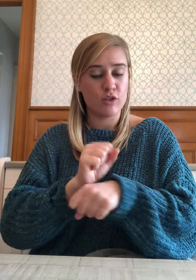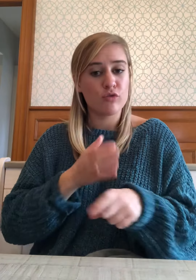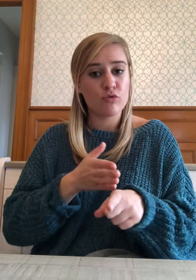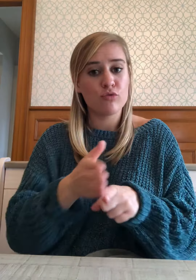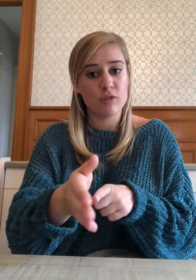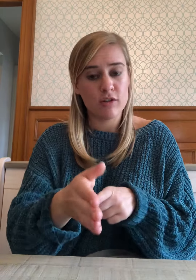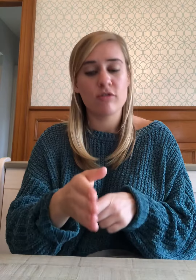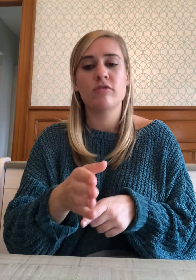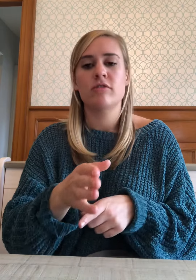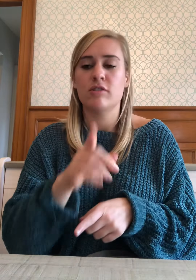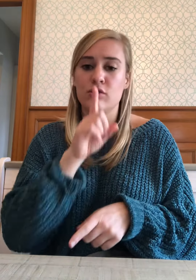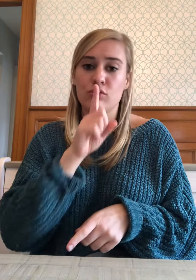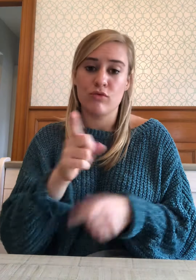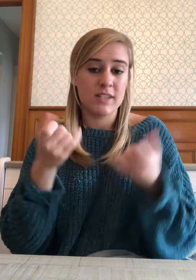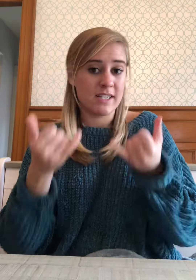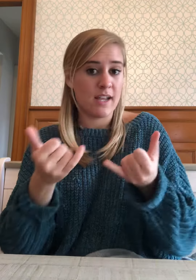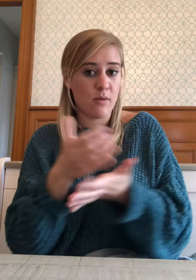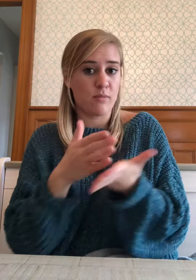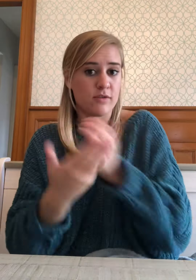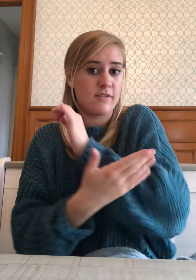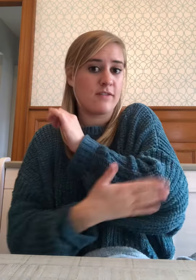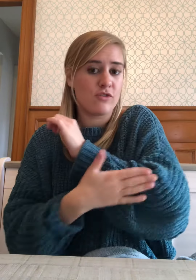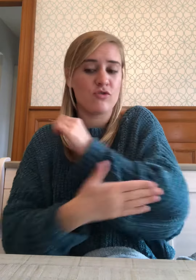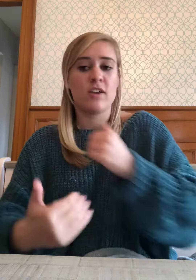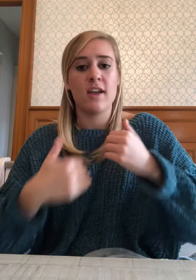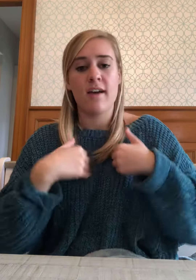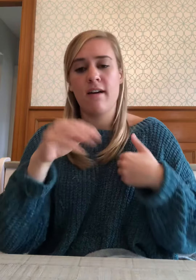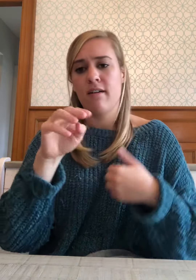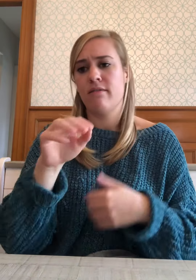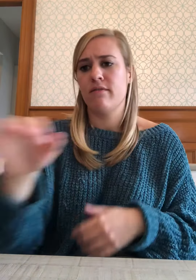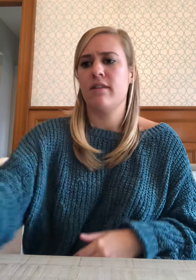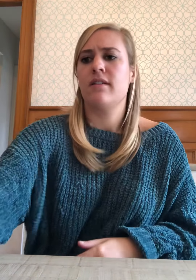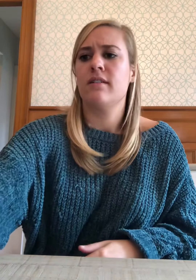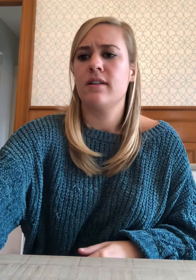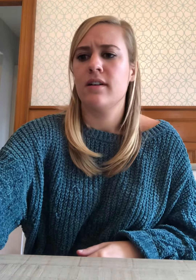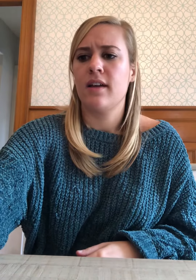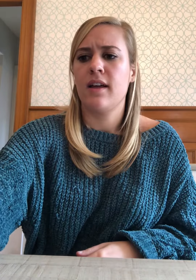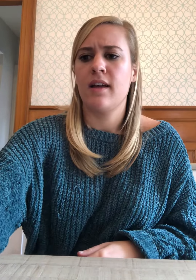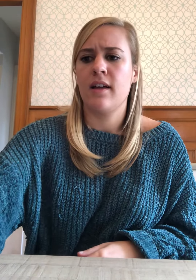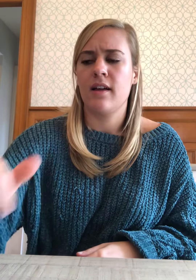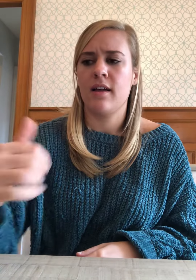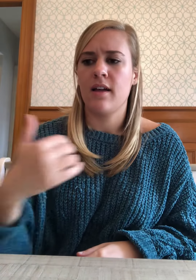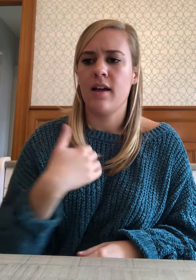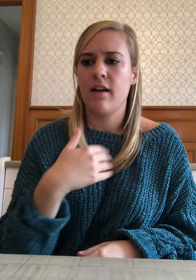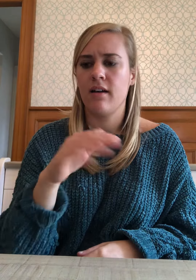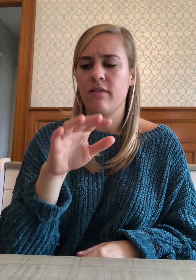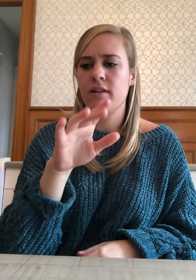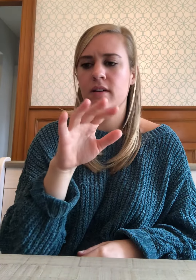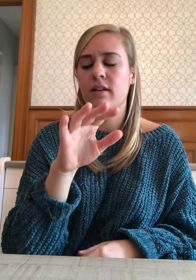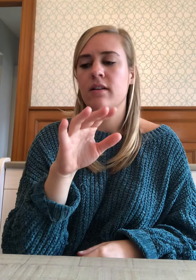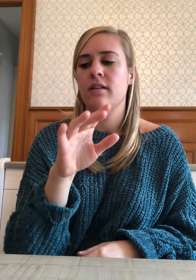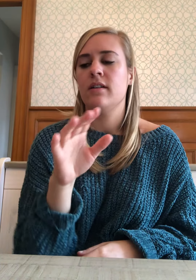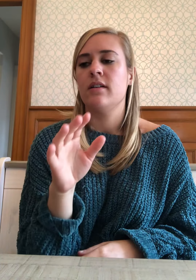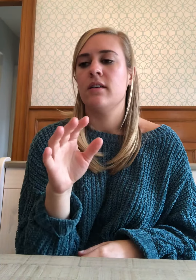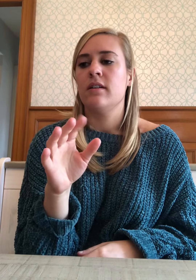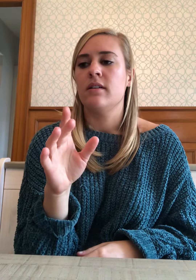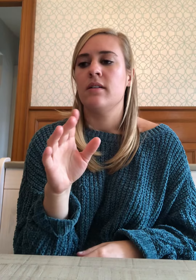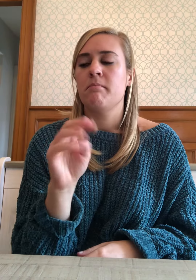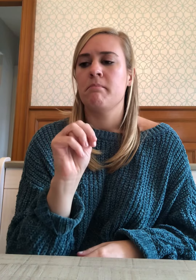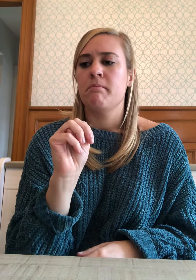myofunctional therapists. Typically, a hygienist would go to my career. There were, and there are